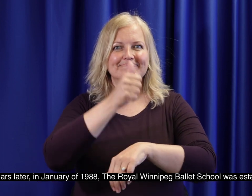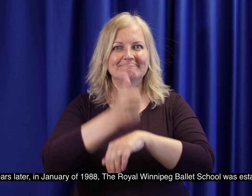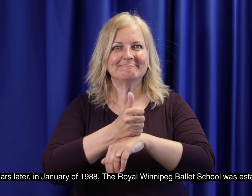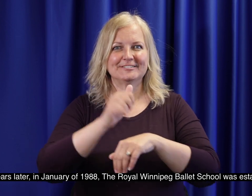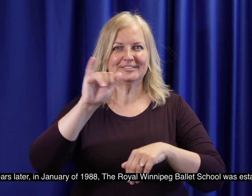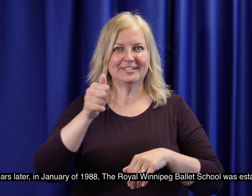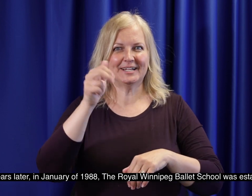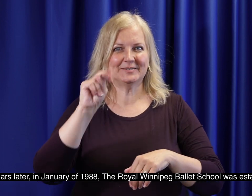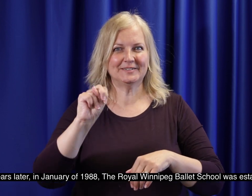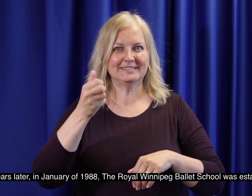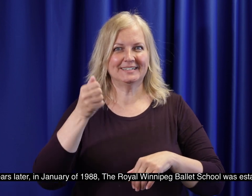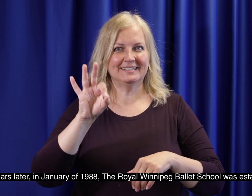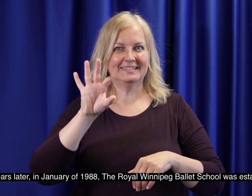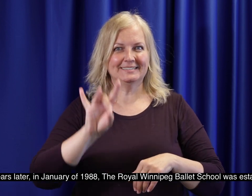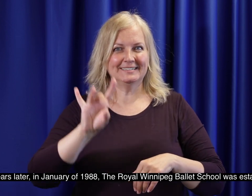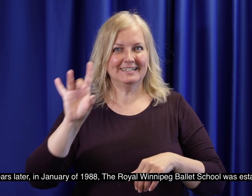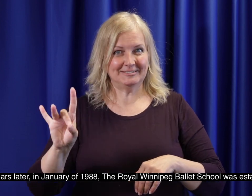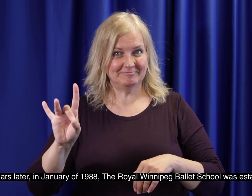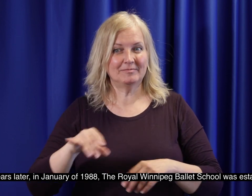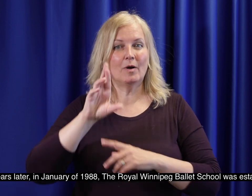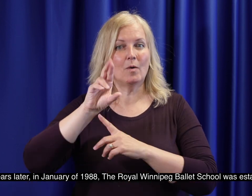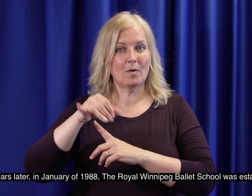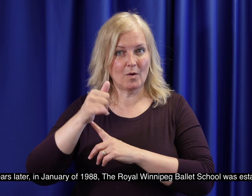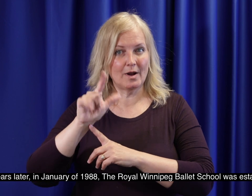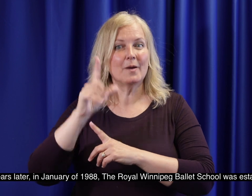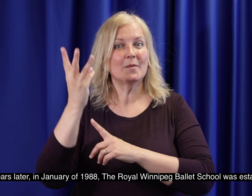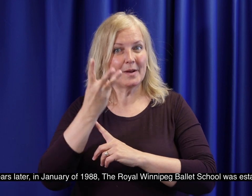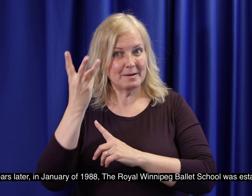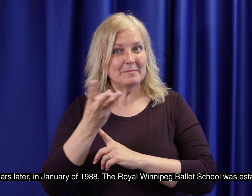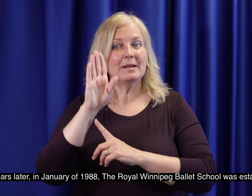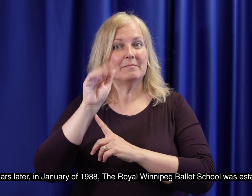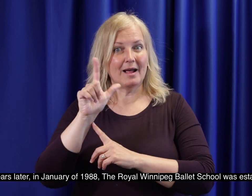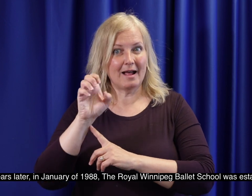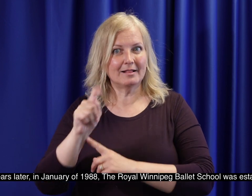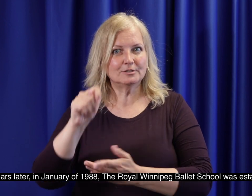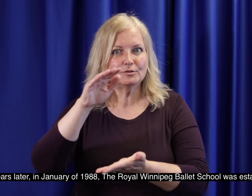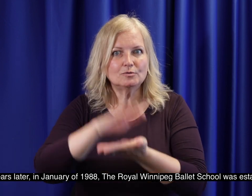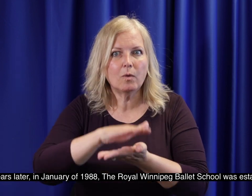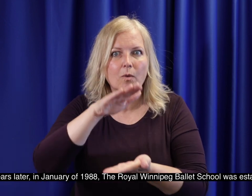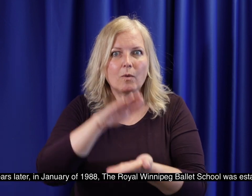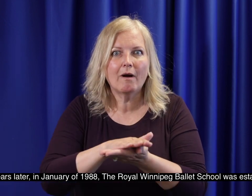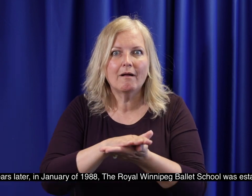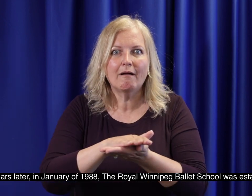Many years later, in January of 1988, the Royal Winnipeg Ballet School was established.